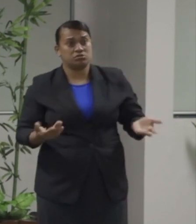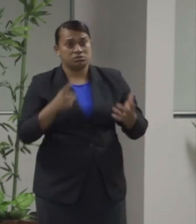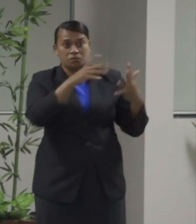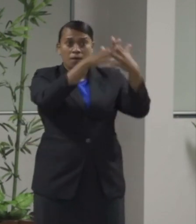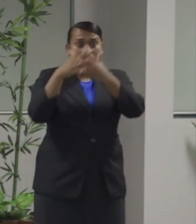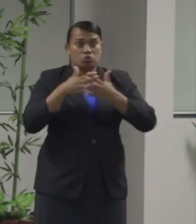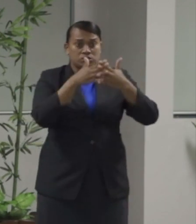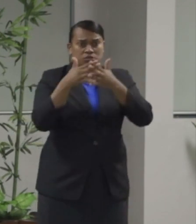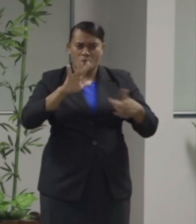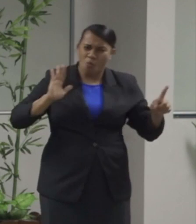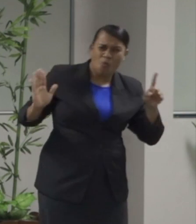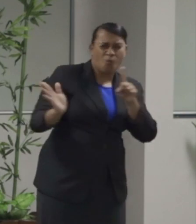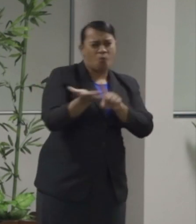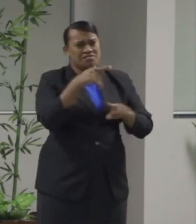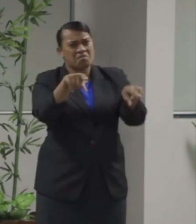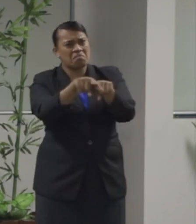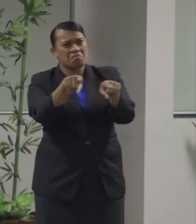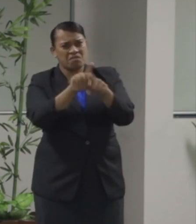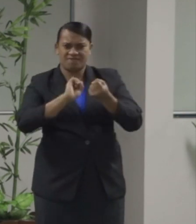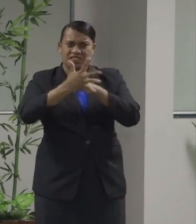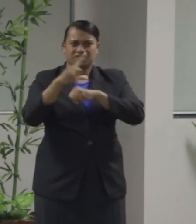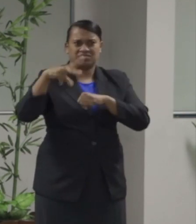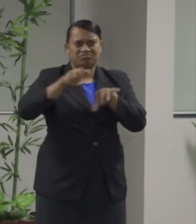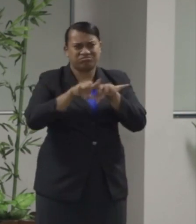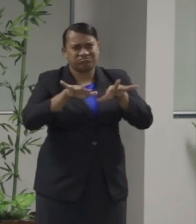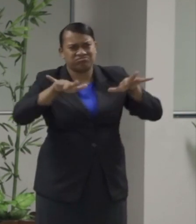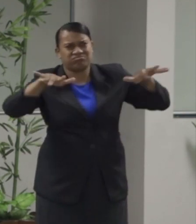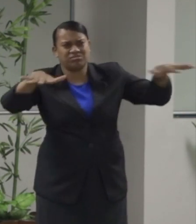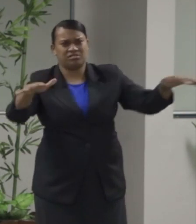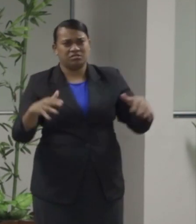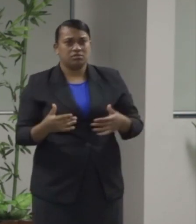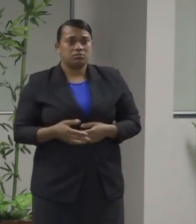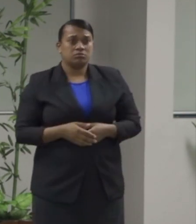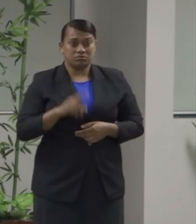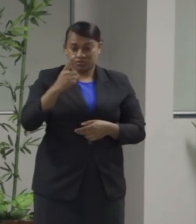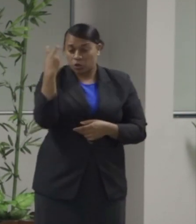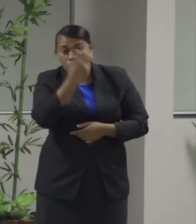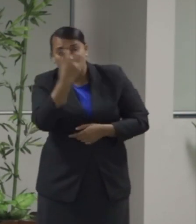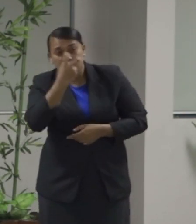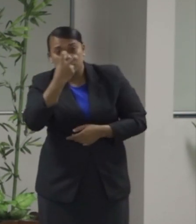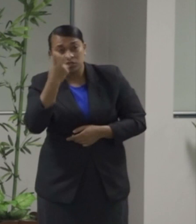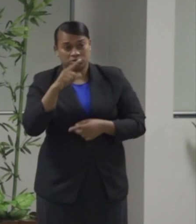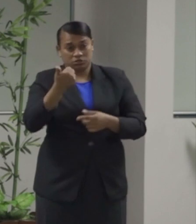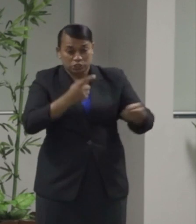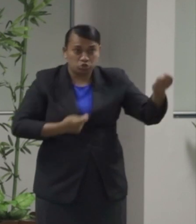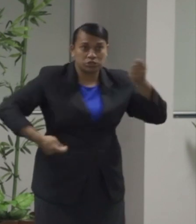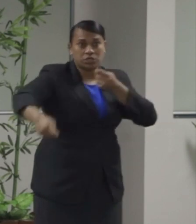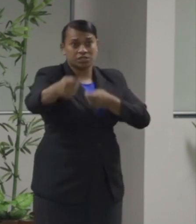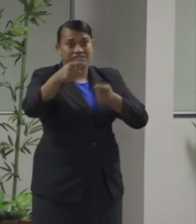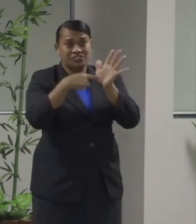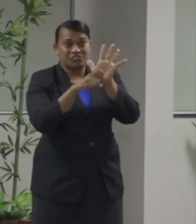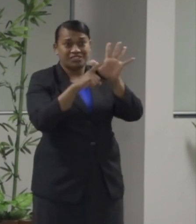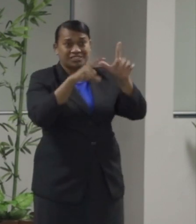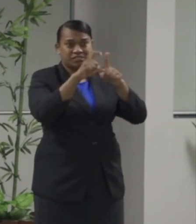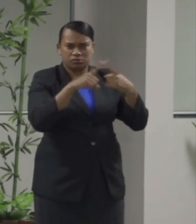battling extremely serious COVID-19 outbreaks, and flows of tourism and trade will either be cut off